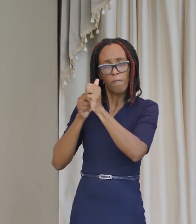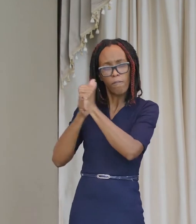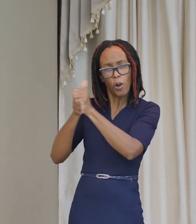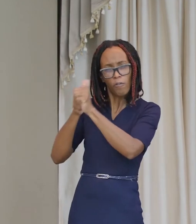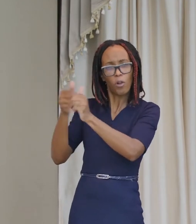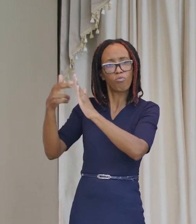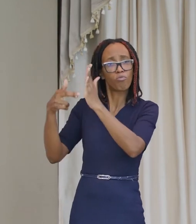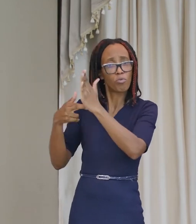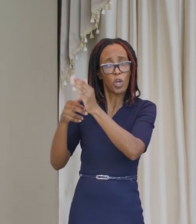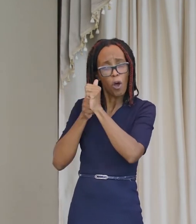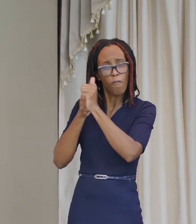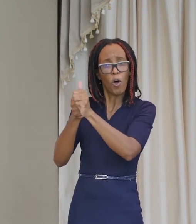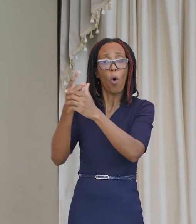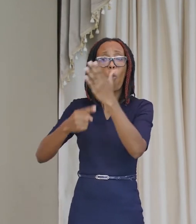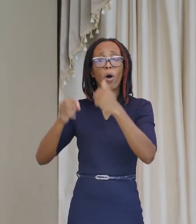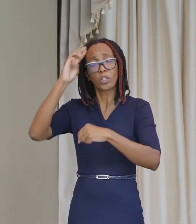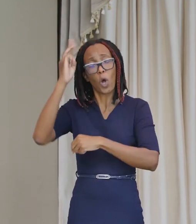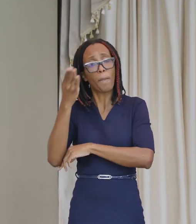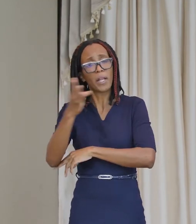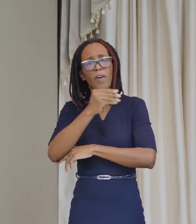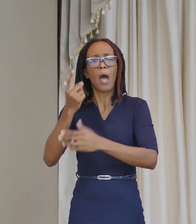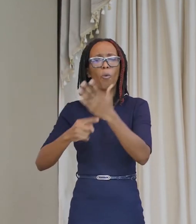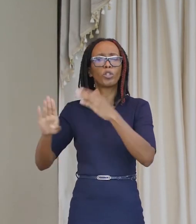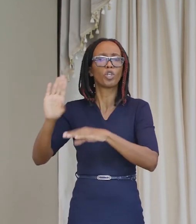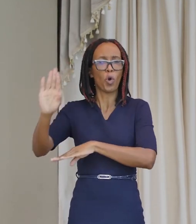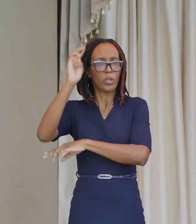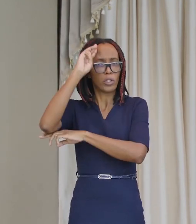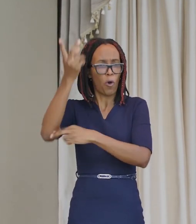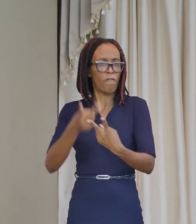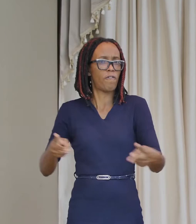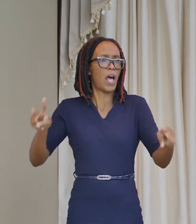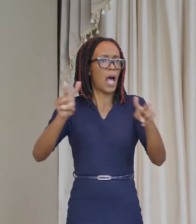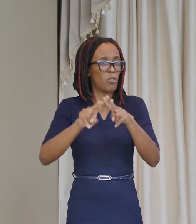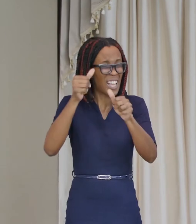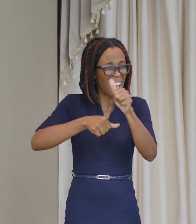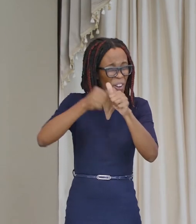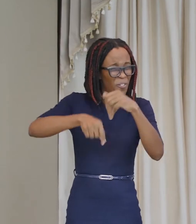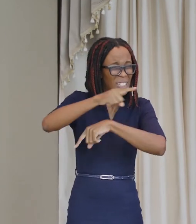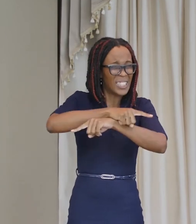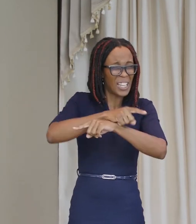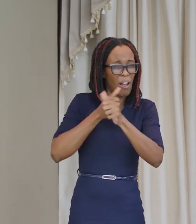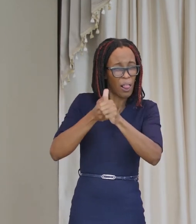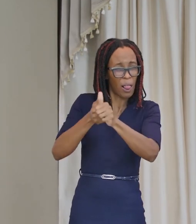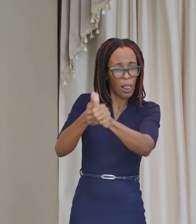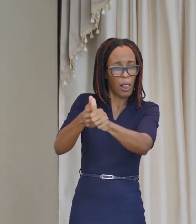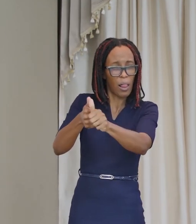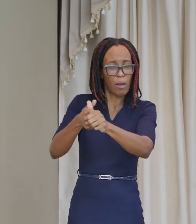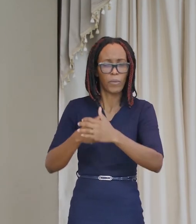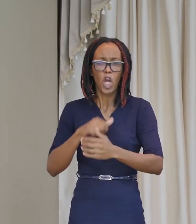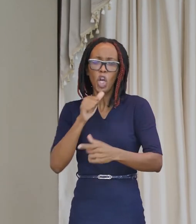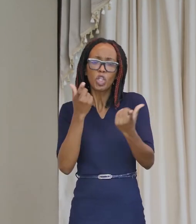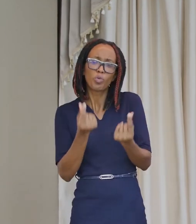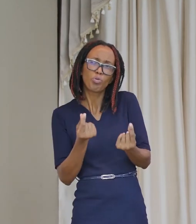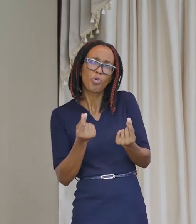principles, beliefs, and values by which we live daily. It is not things that we do